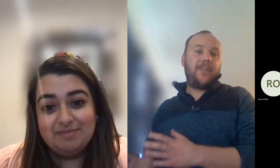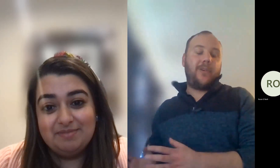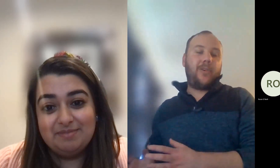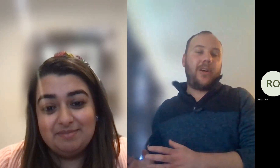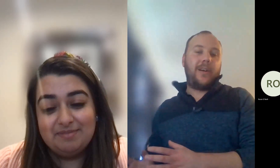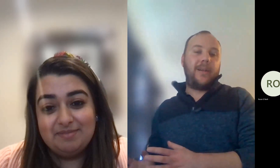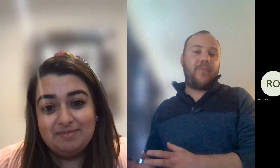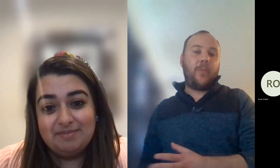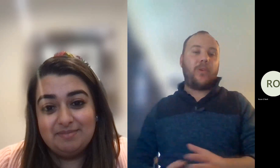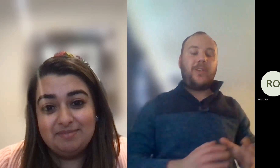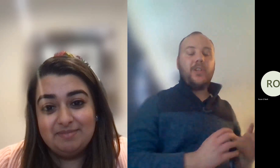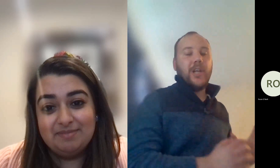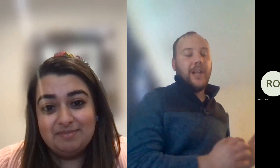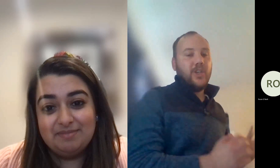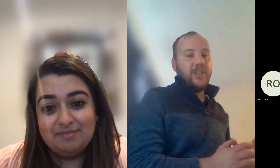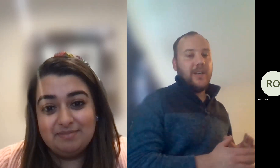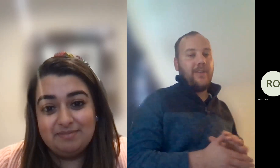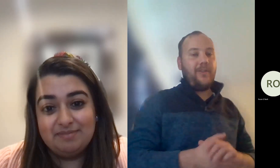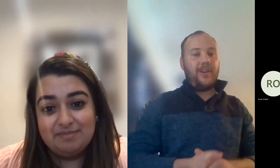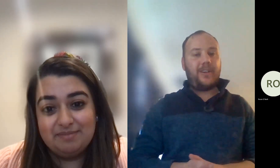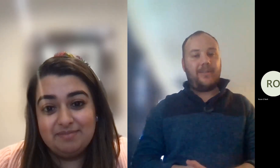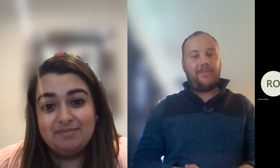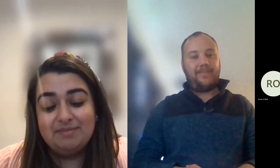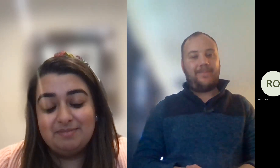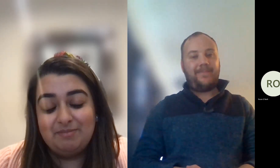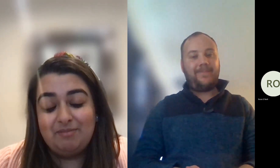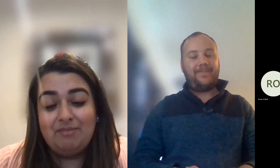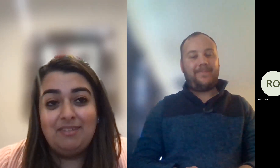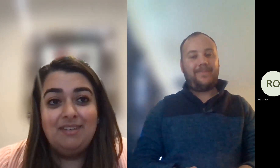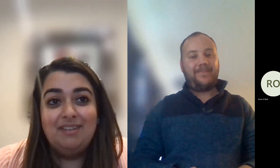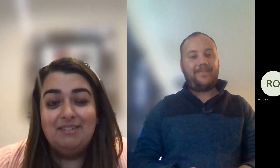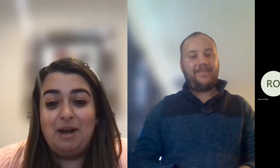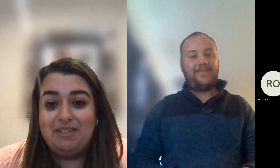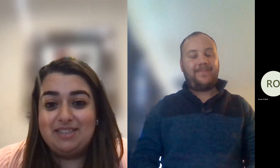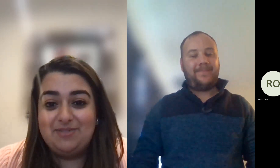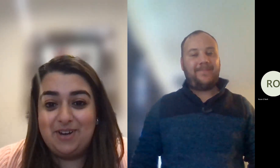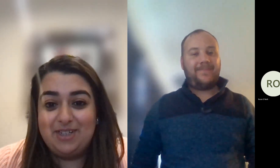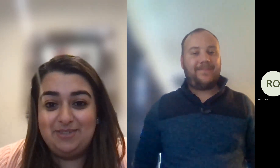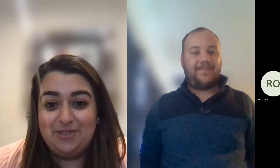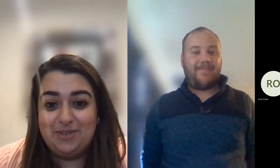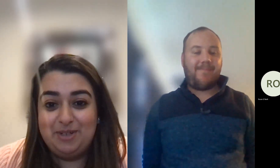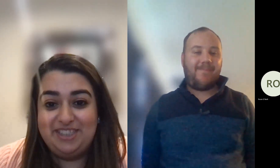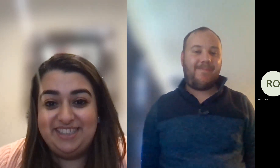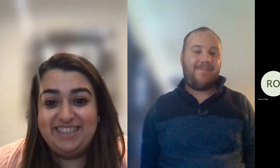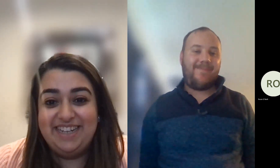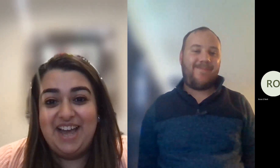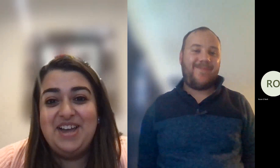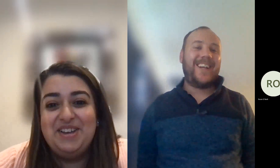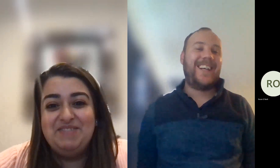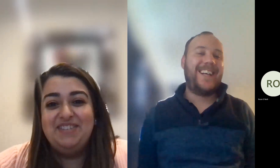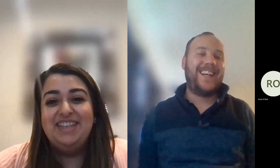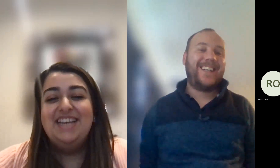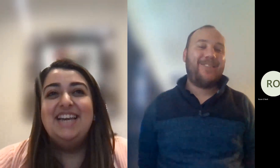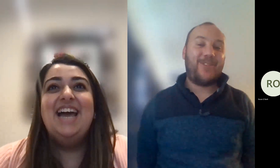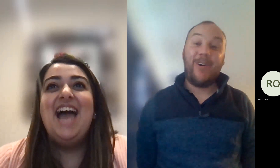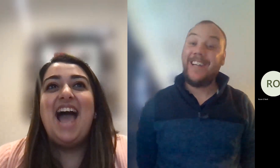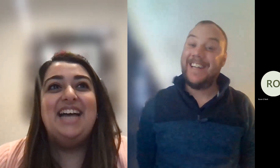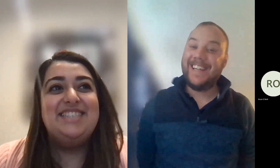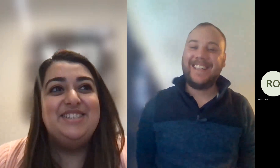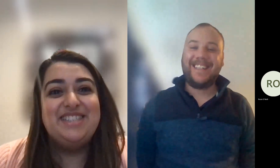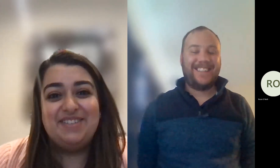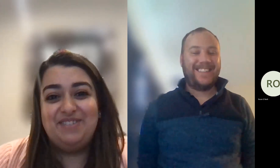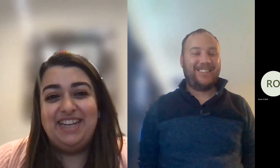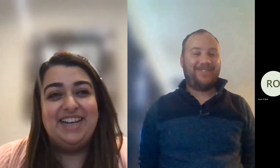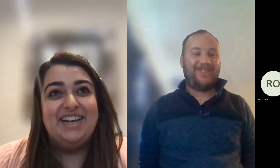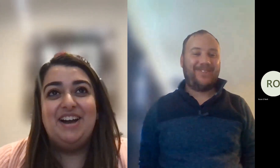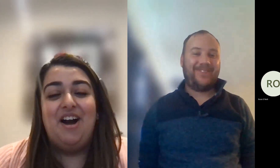the good days look like, and what do the challenging days look like? Wow, that's a very difficult question. Sorry.